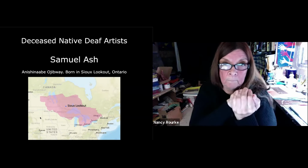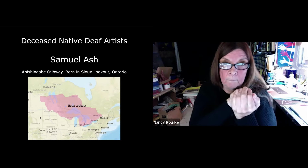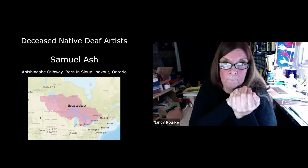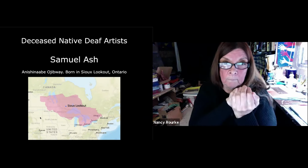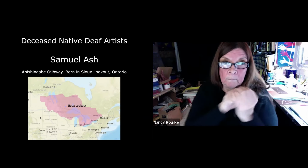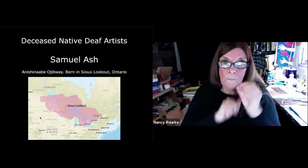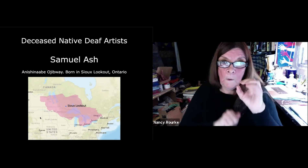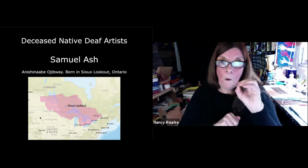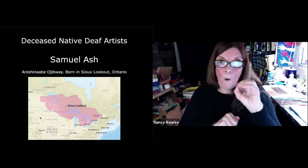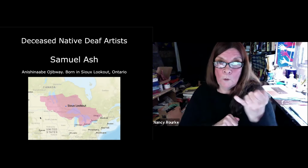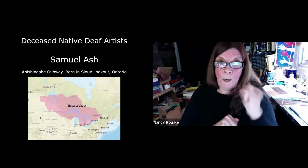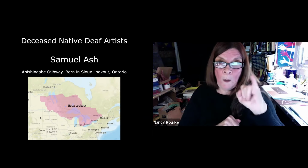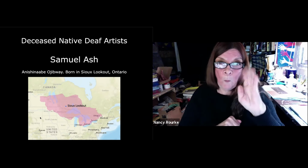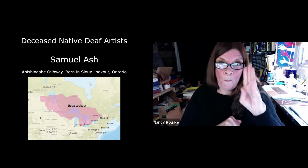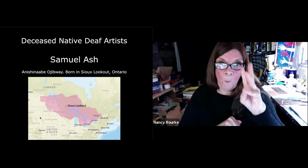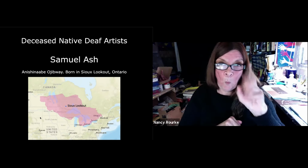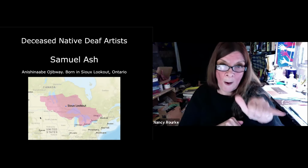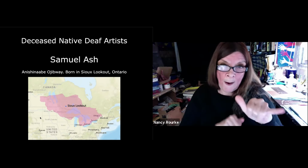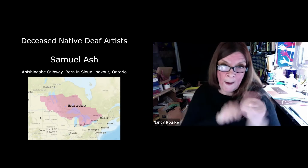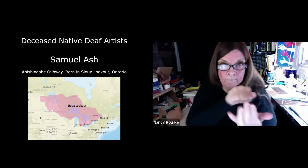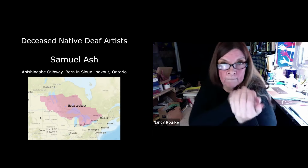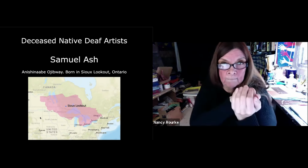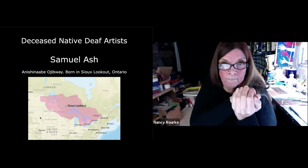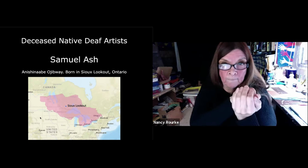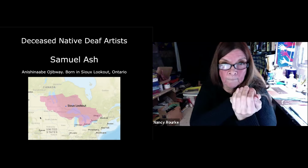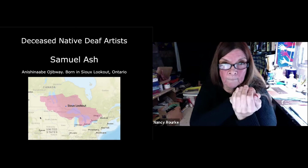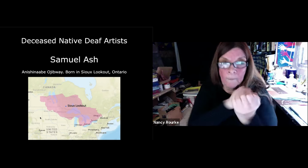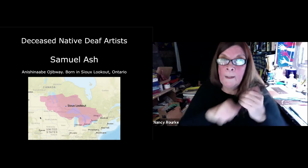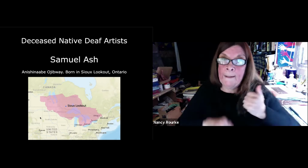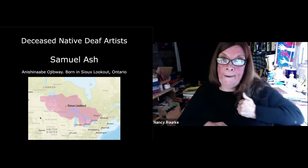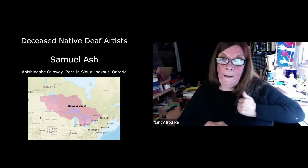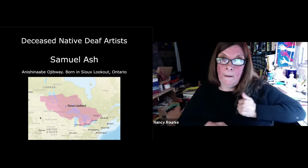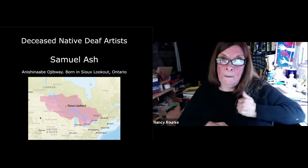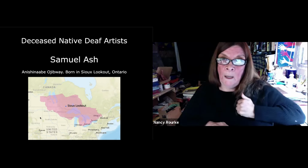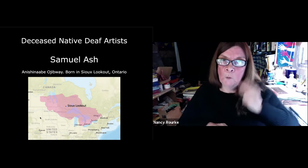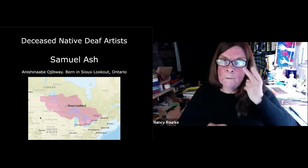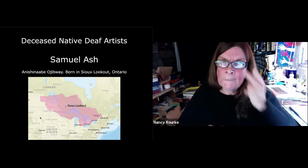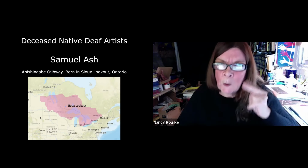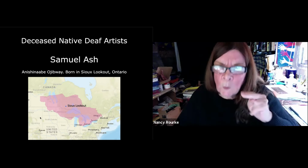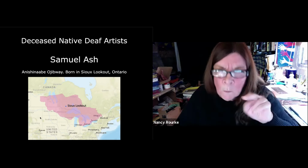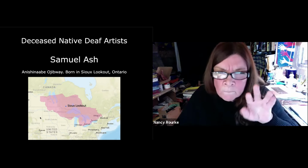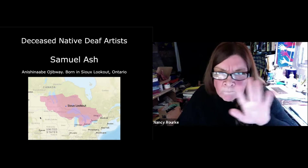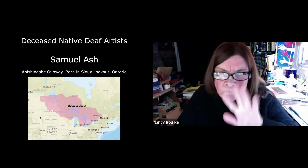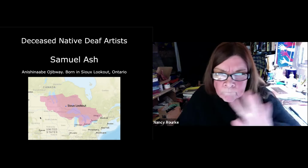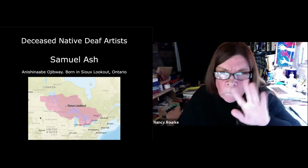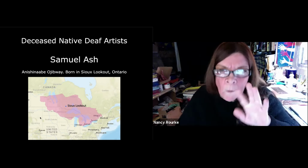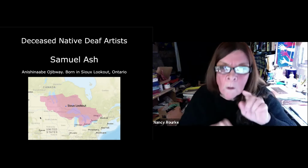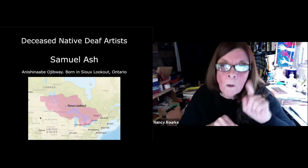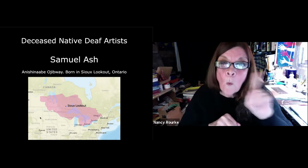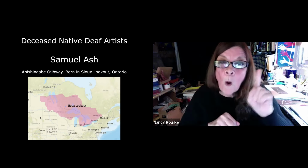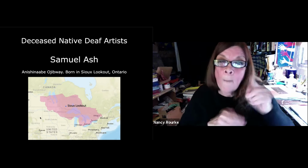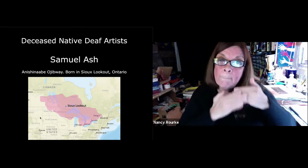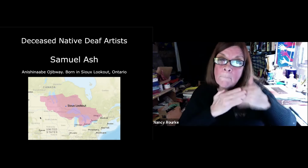And Samuel was from the Ojibwe tribe and they are located in